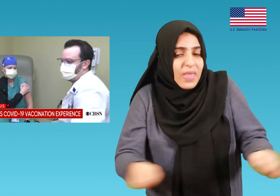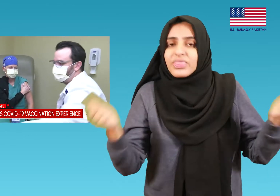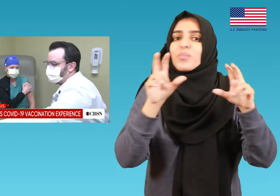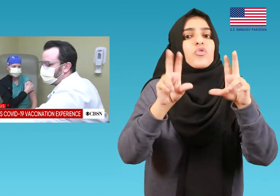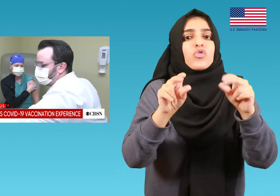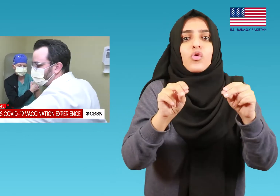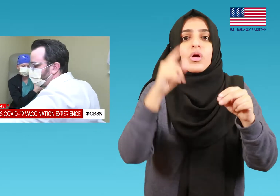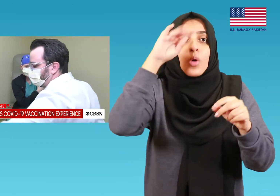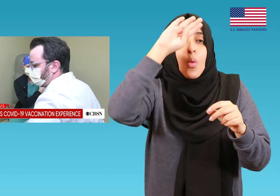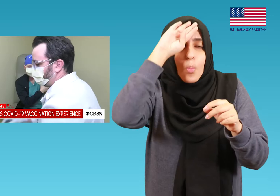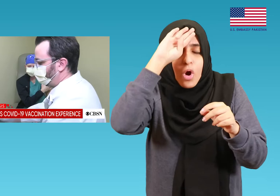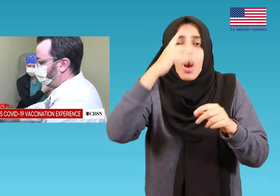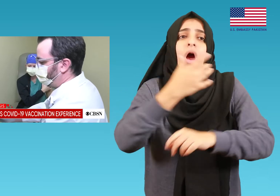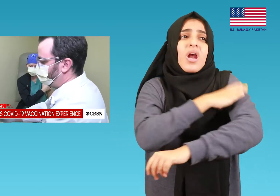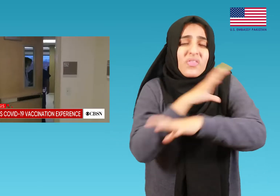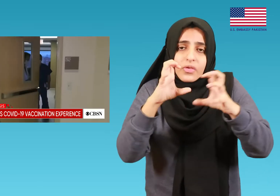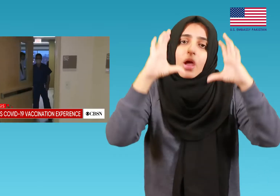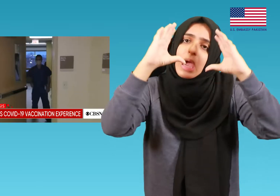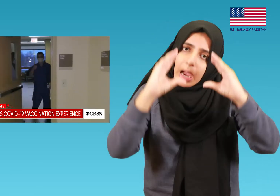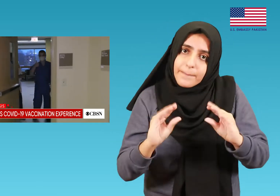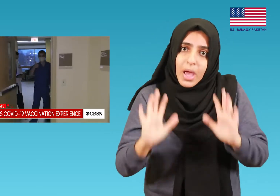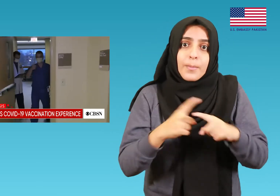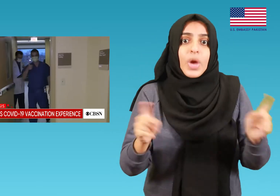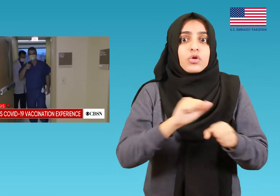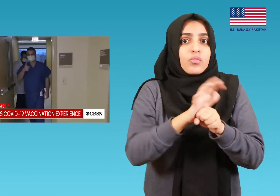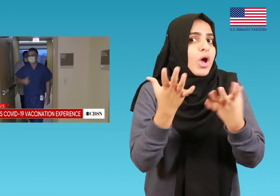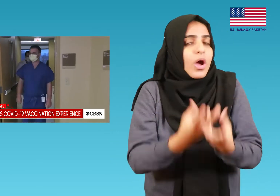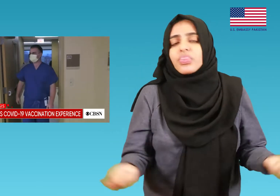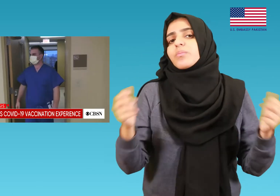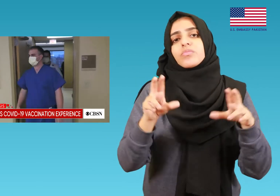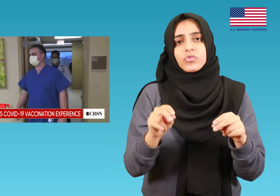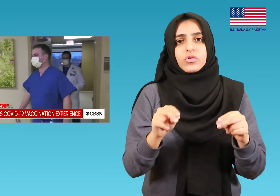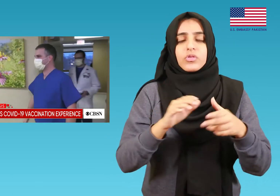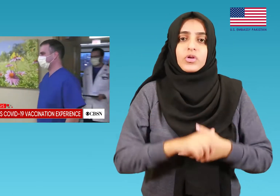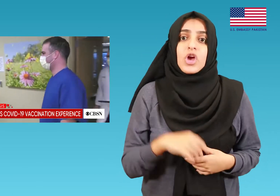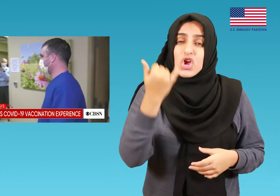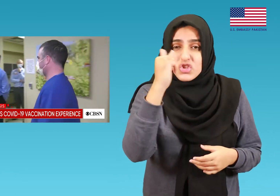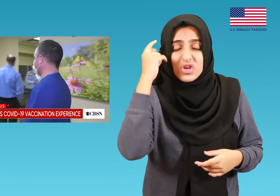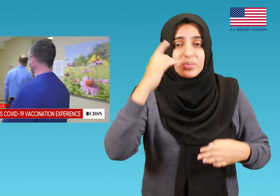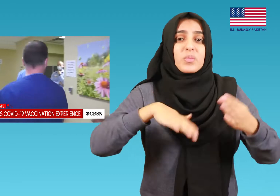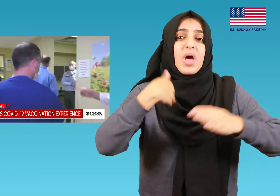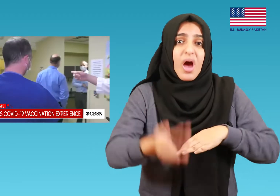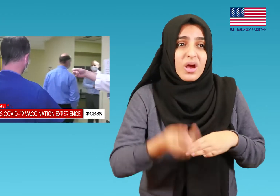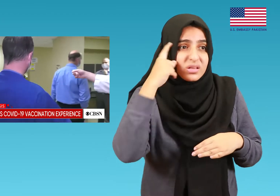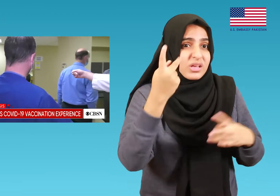the actual infection. It is certainly possible and maybe plausible that many of those cases that